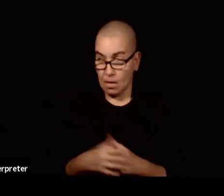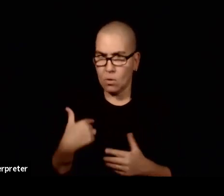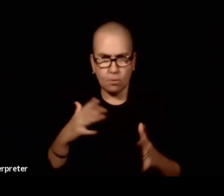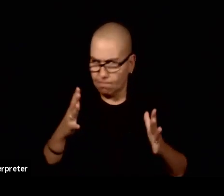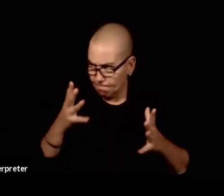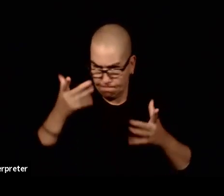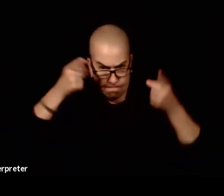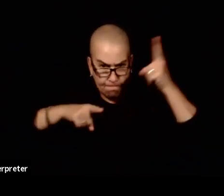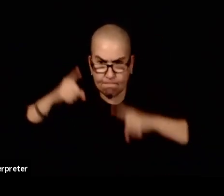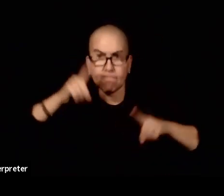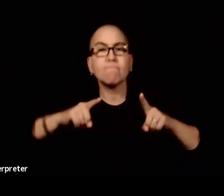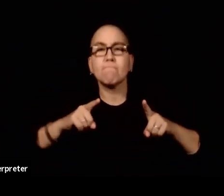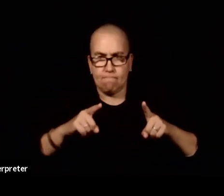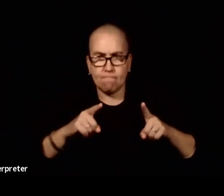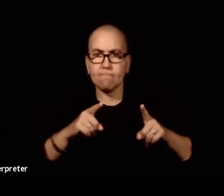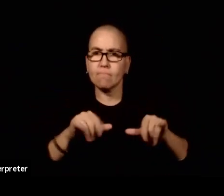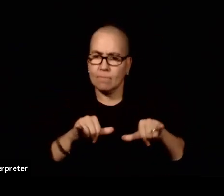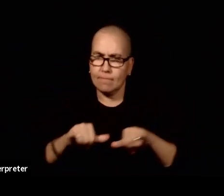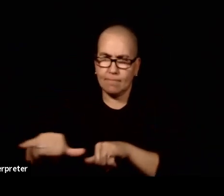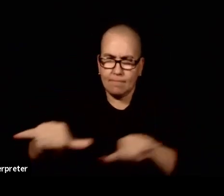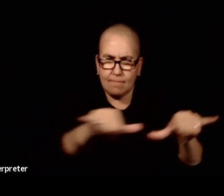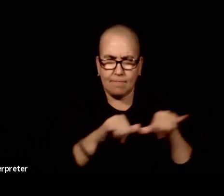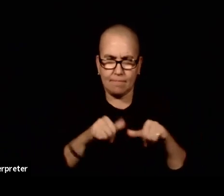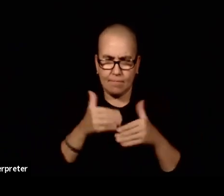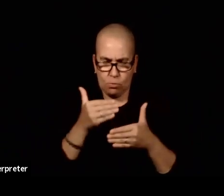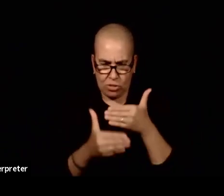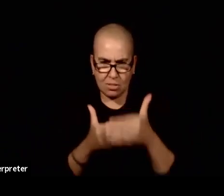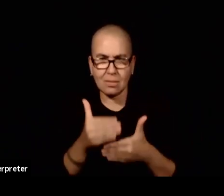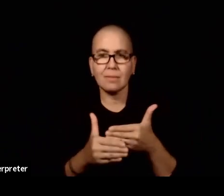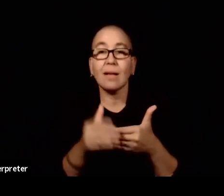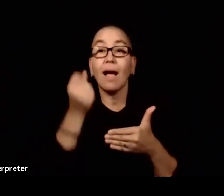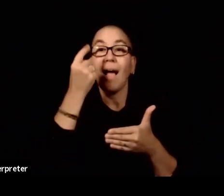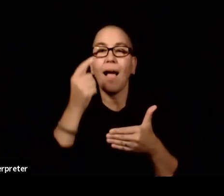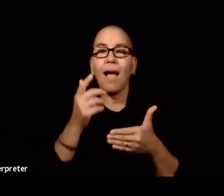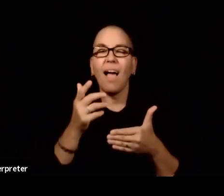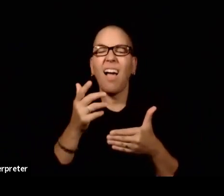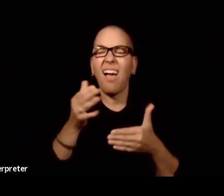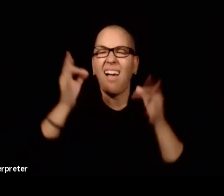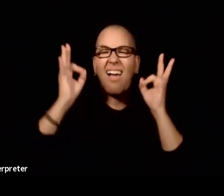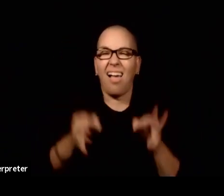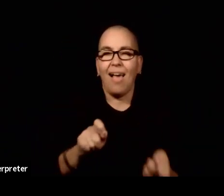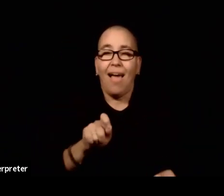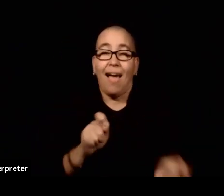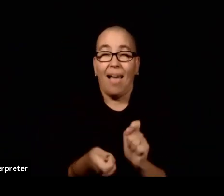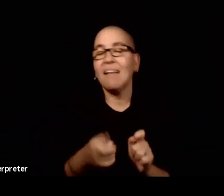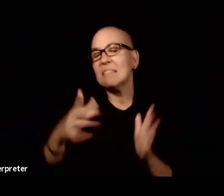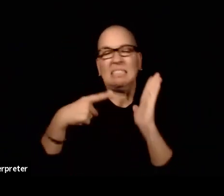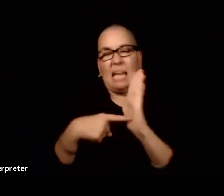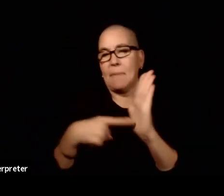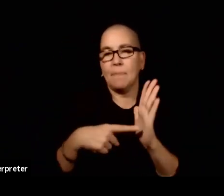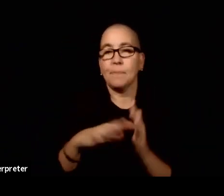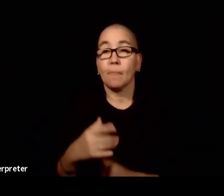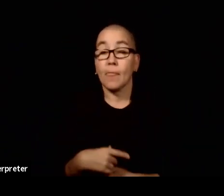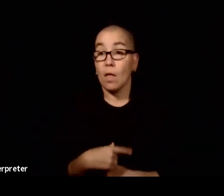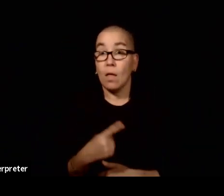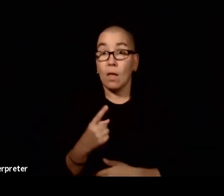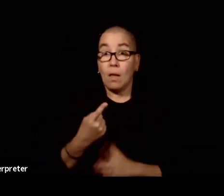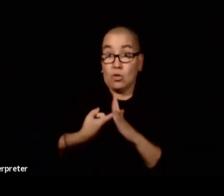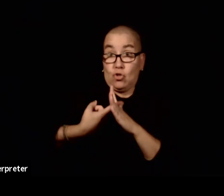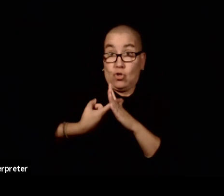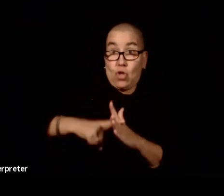care changes so fast. So when we started, we didn't have remdesivir. Now remdesivir is part of standard of care if